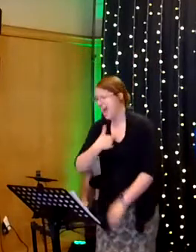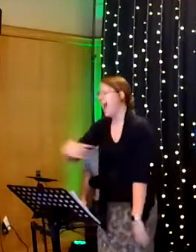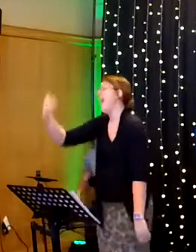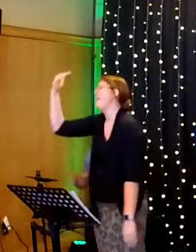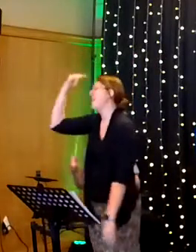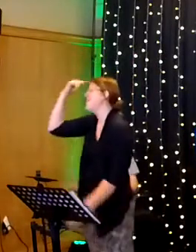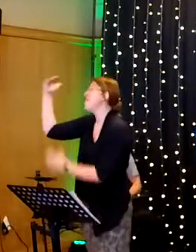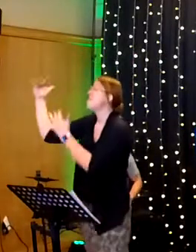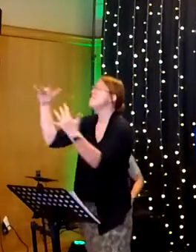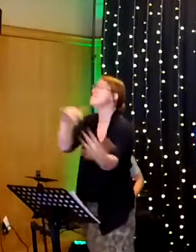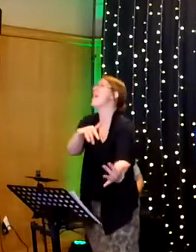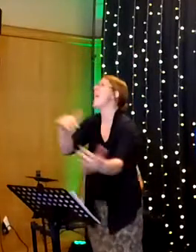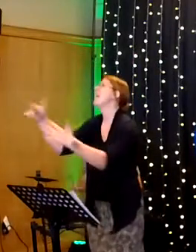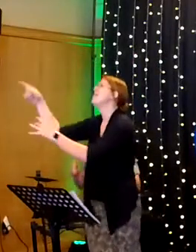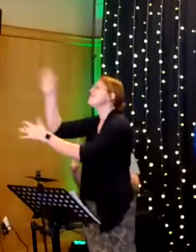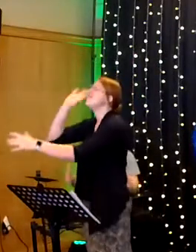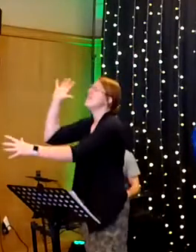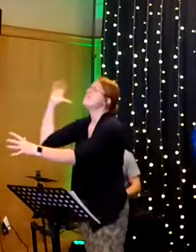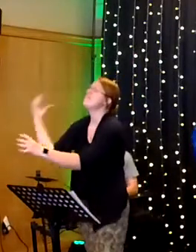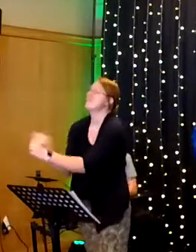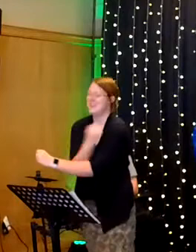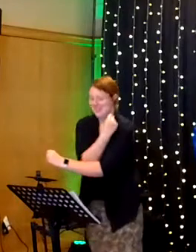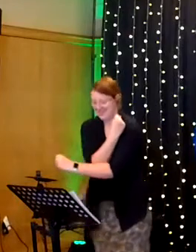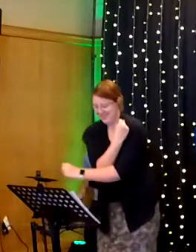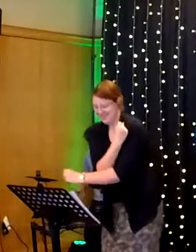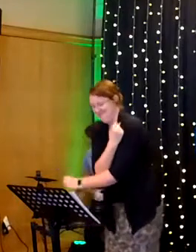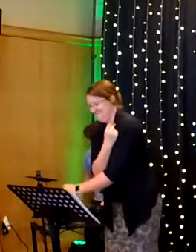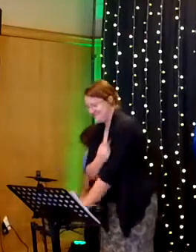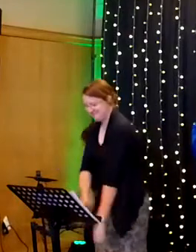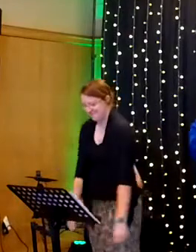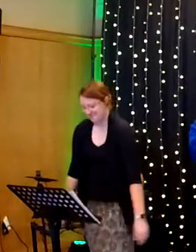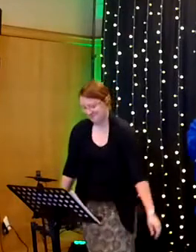overcome. So I'm gonna shout like the battle's won.